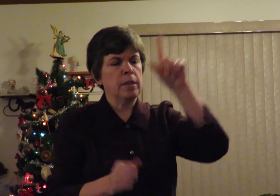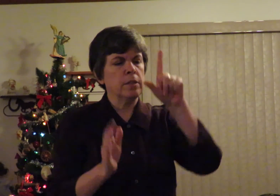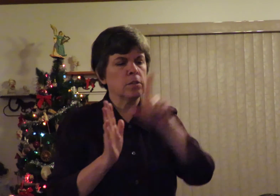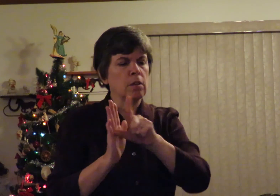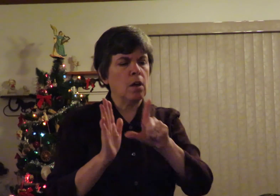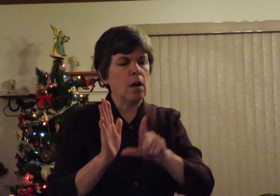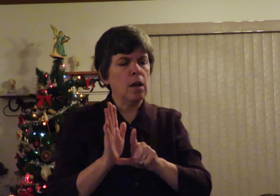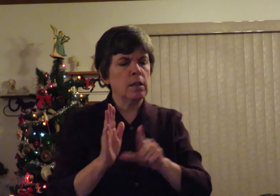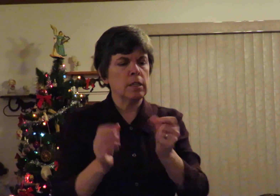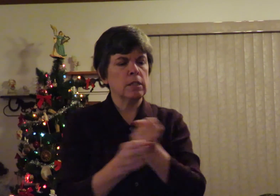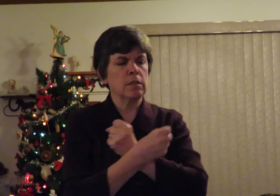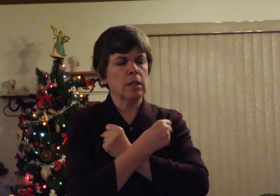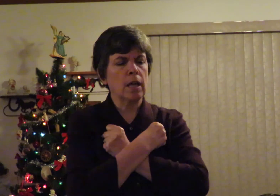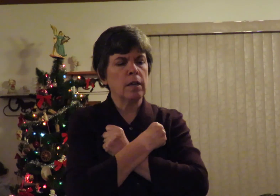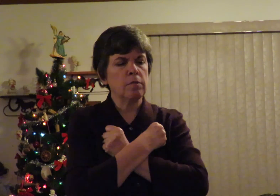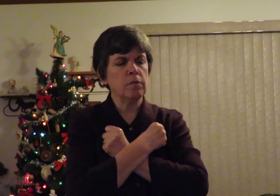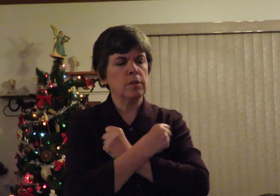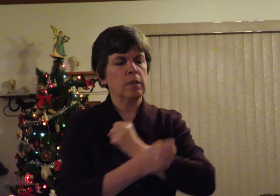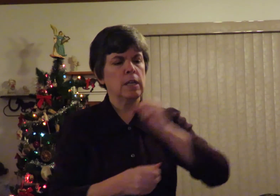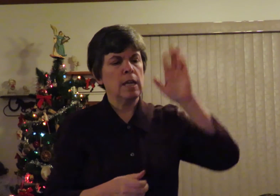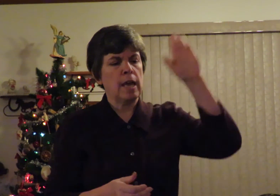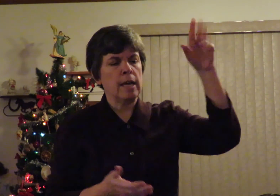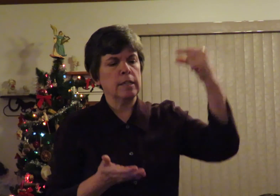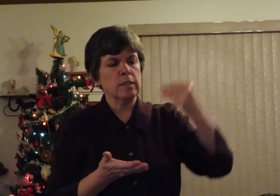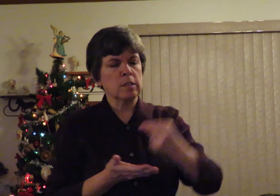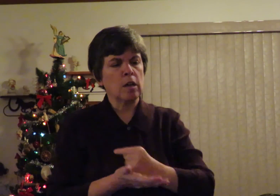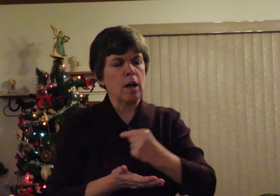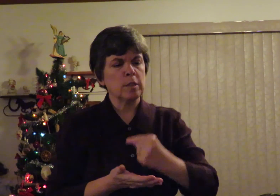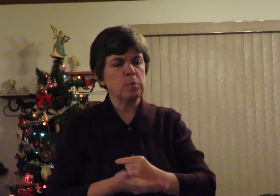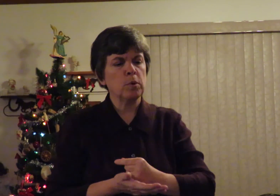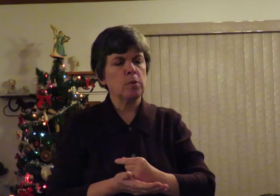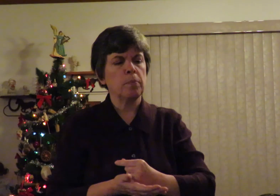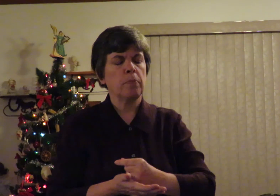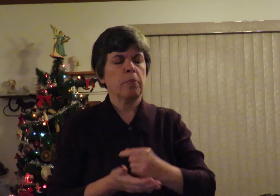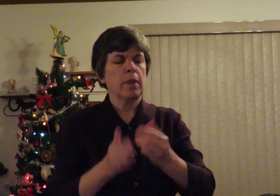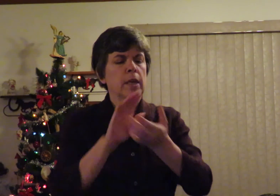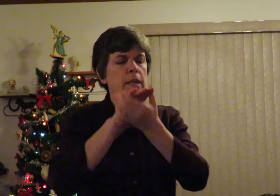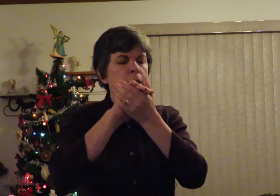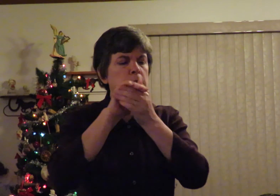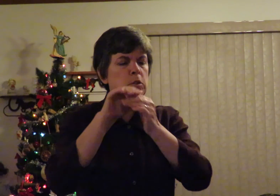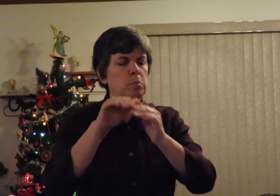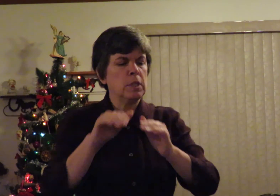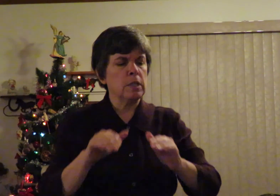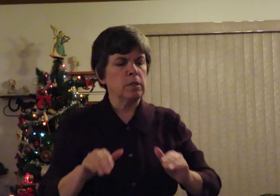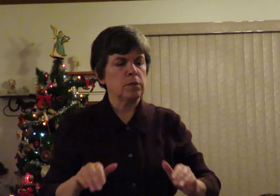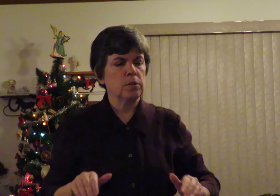His law is love, and his gospel is peace.